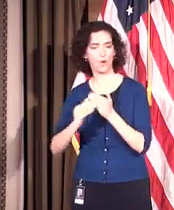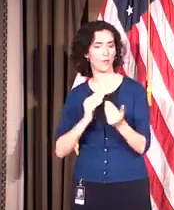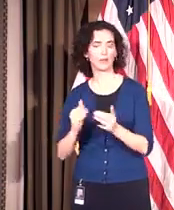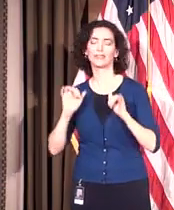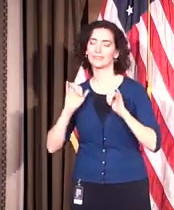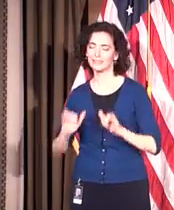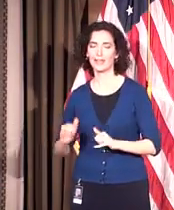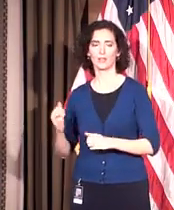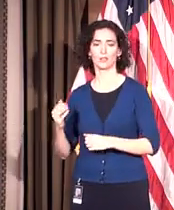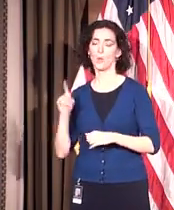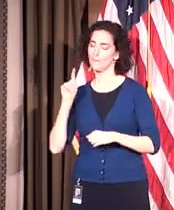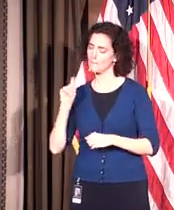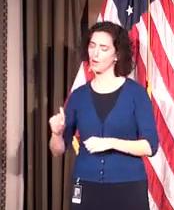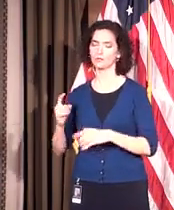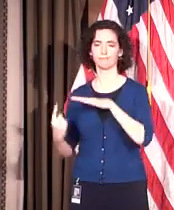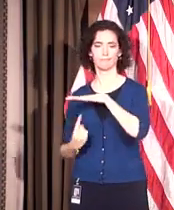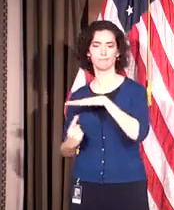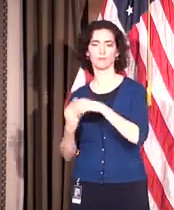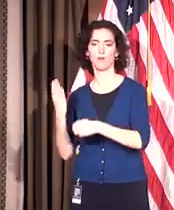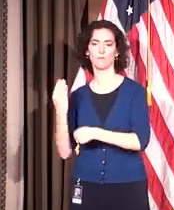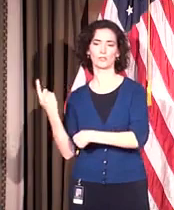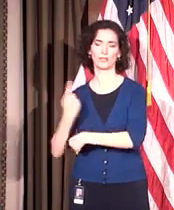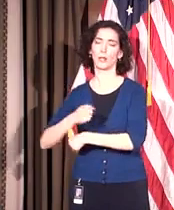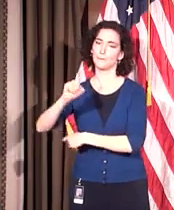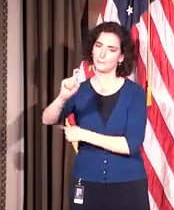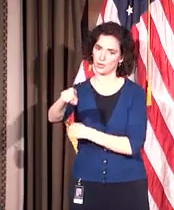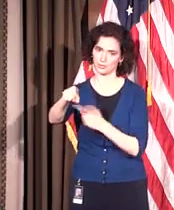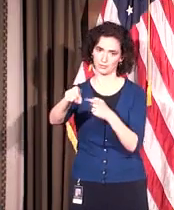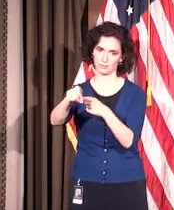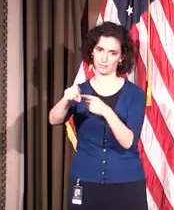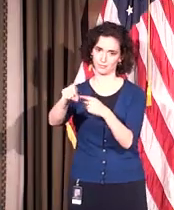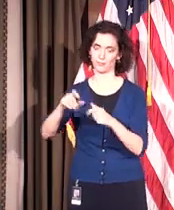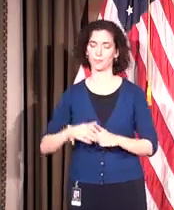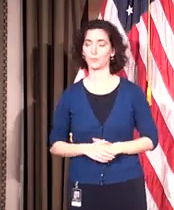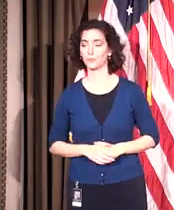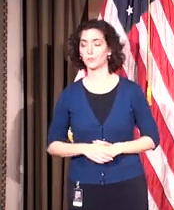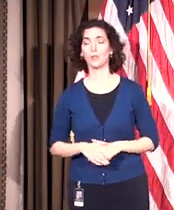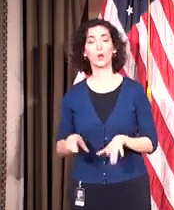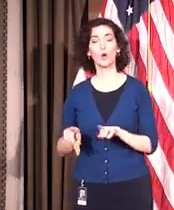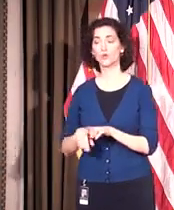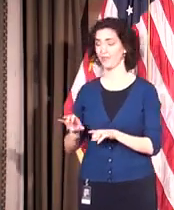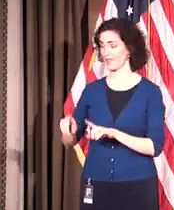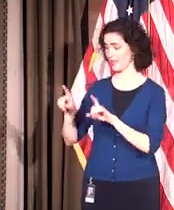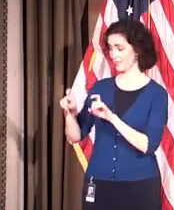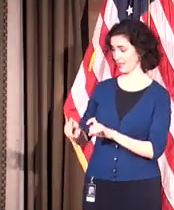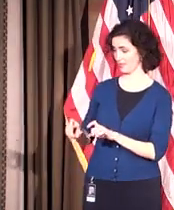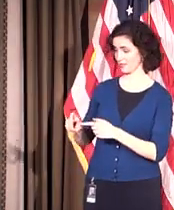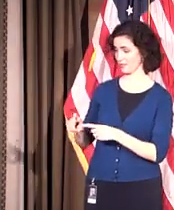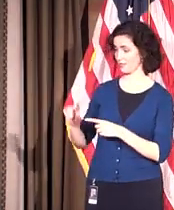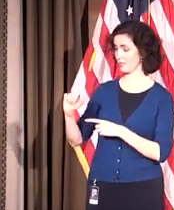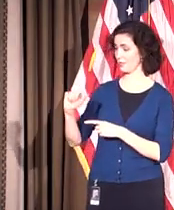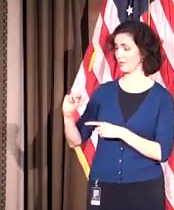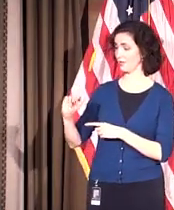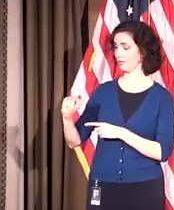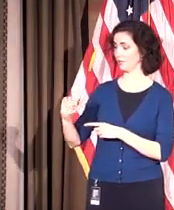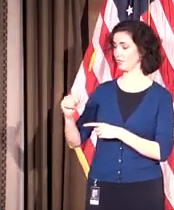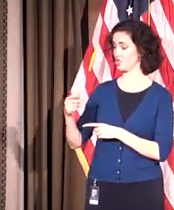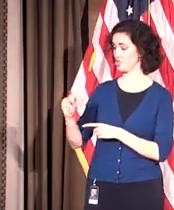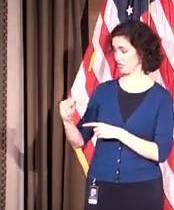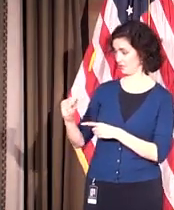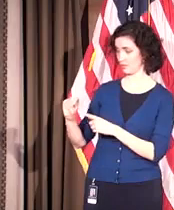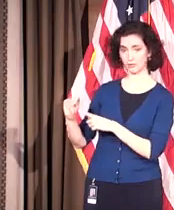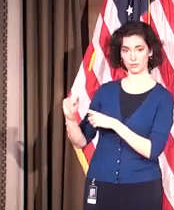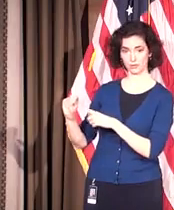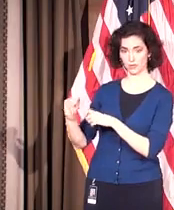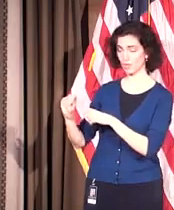14 days. And does the antigen test change on the dashboard affect the